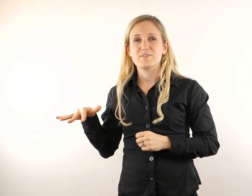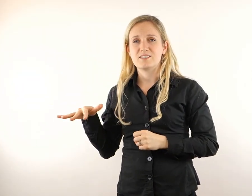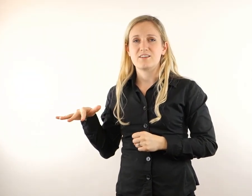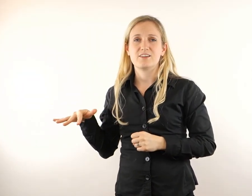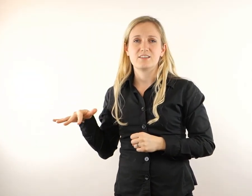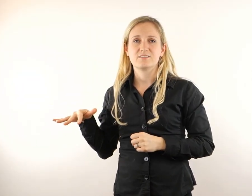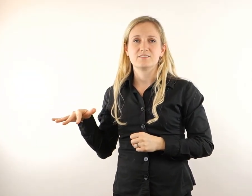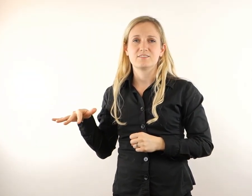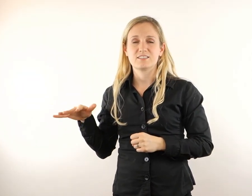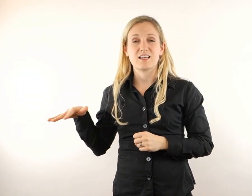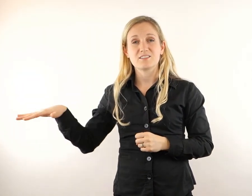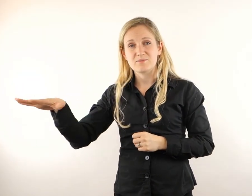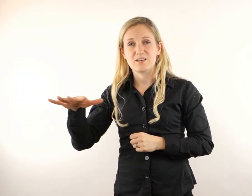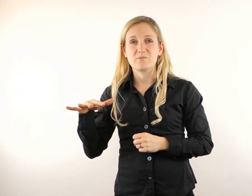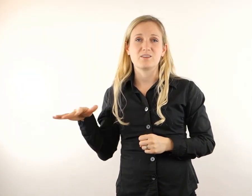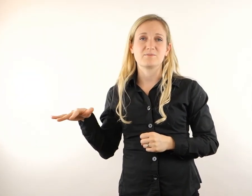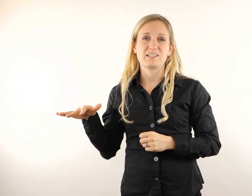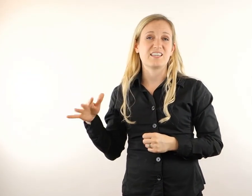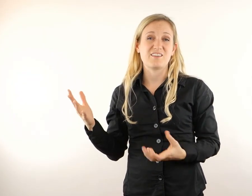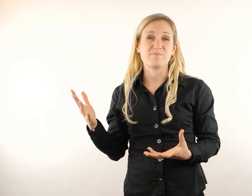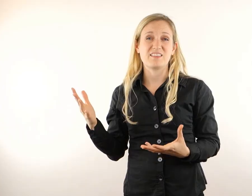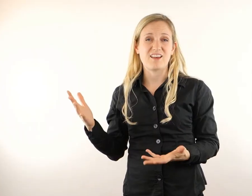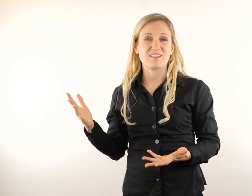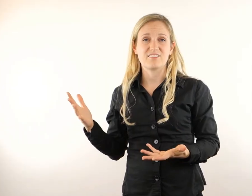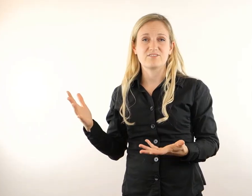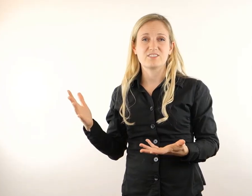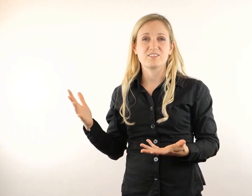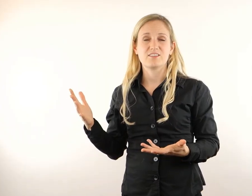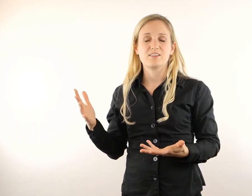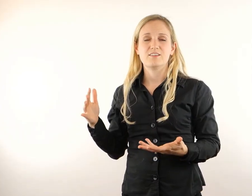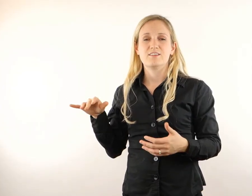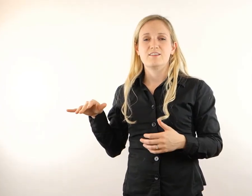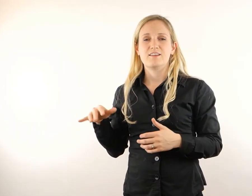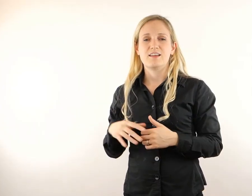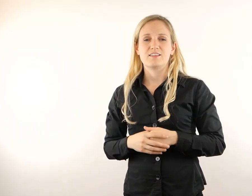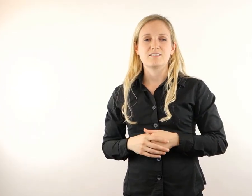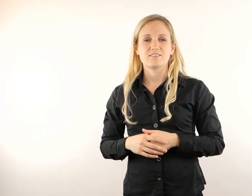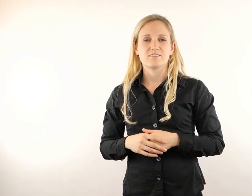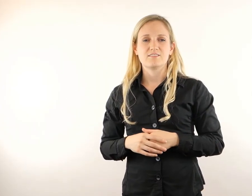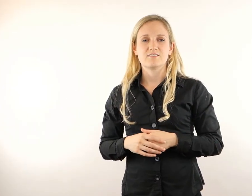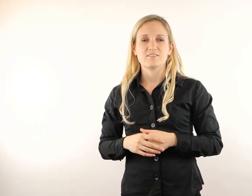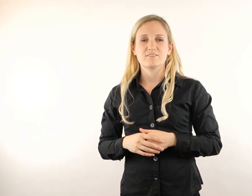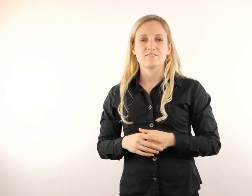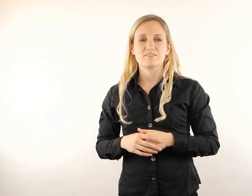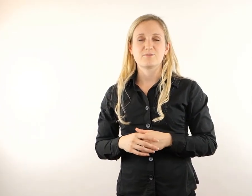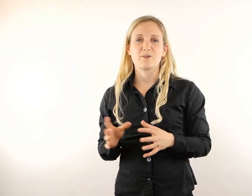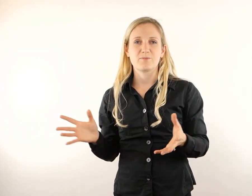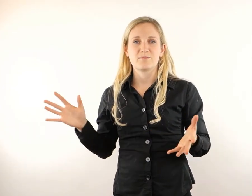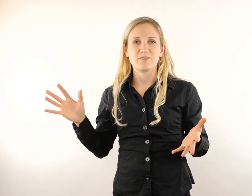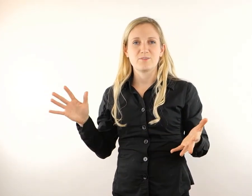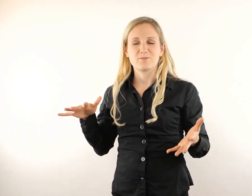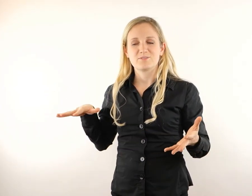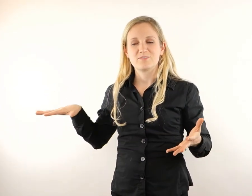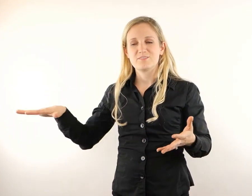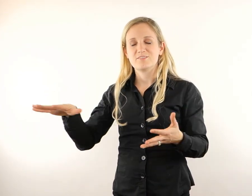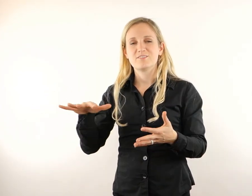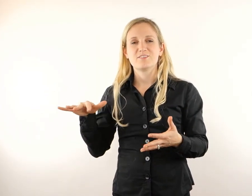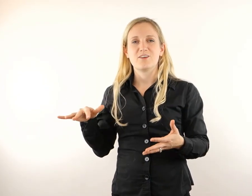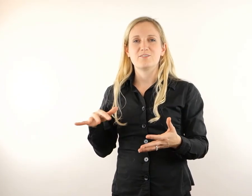this area. That's where he was when he gave me that gift. And so I hope that all